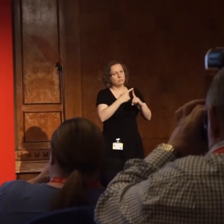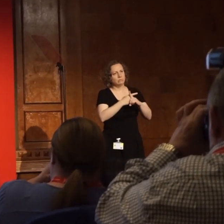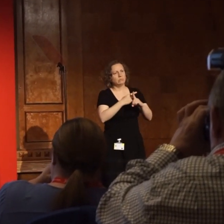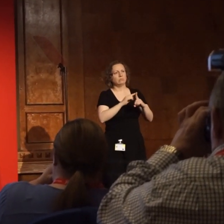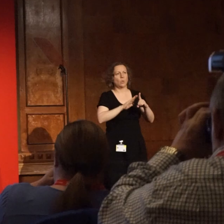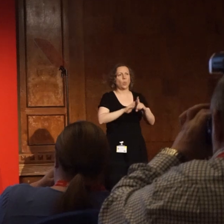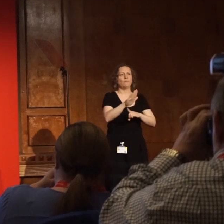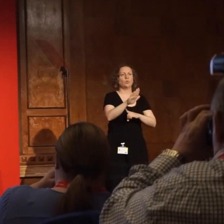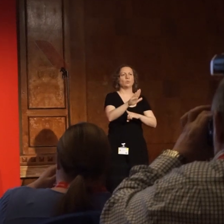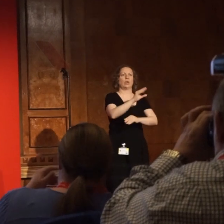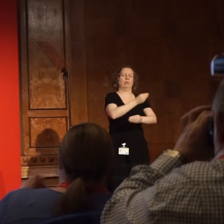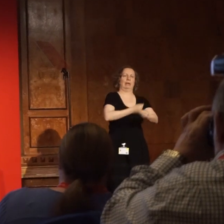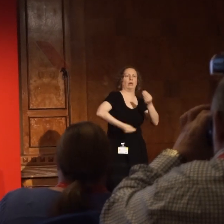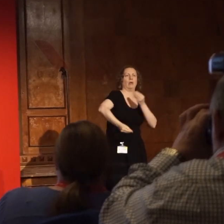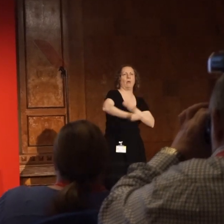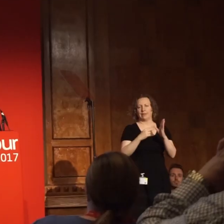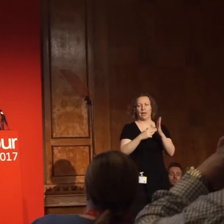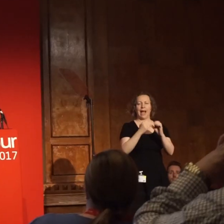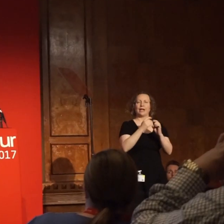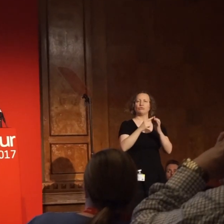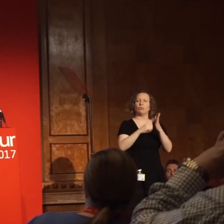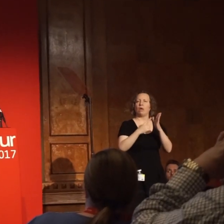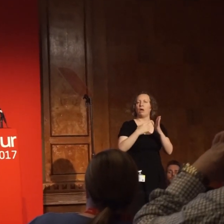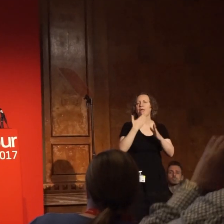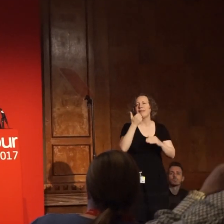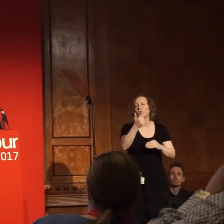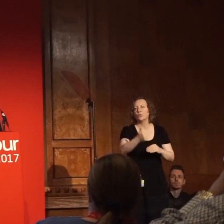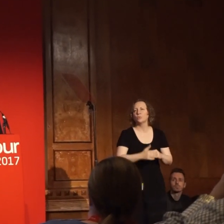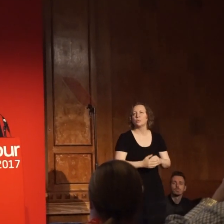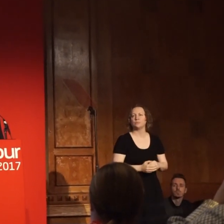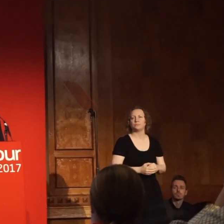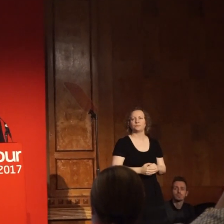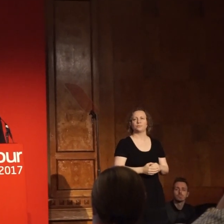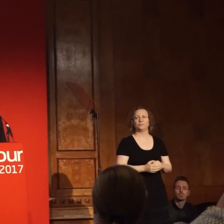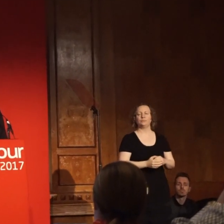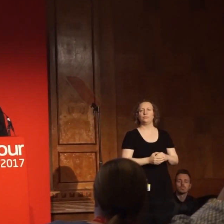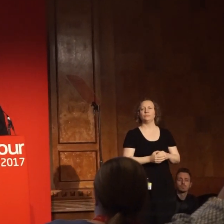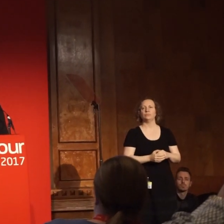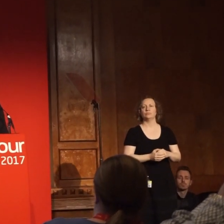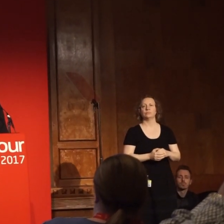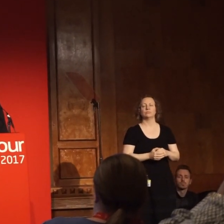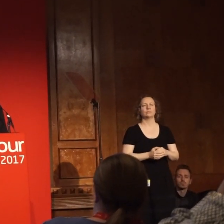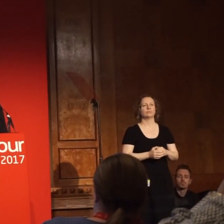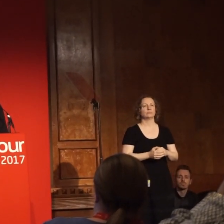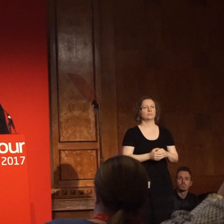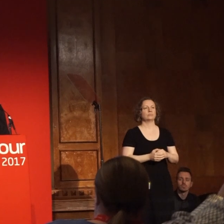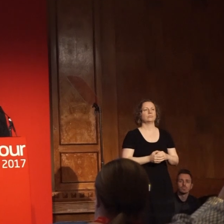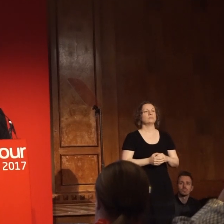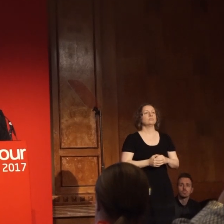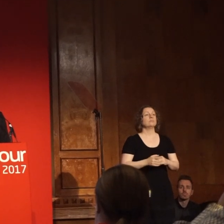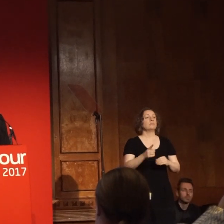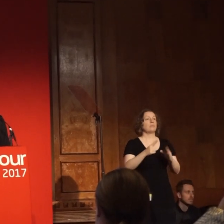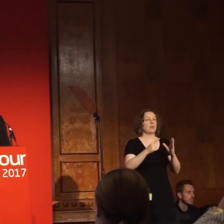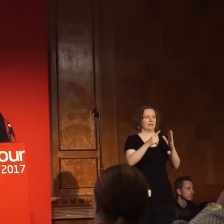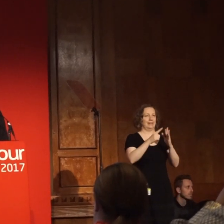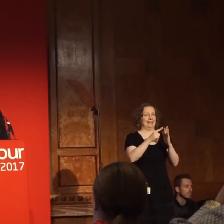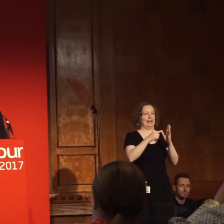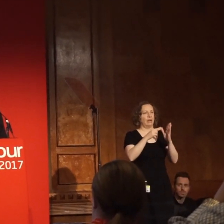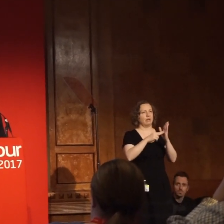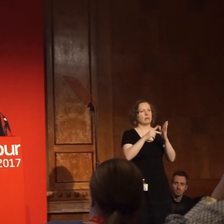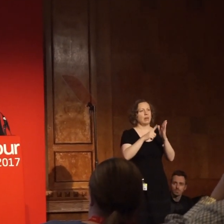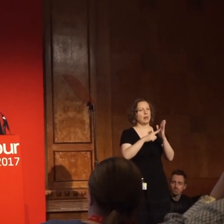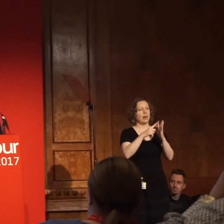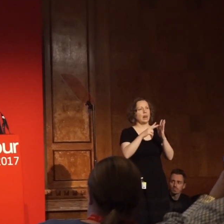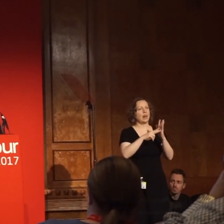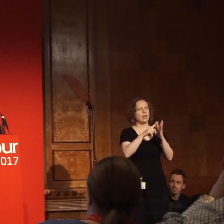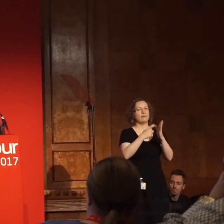of us. Becky, thank you so much. And to Andrew Gwynn, who did such incredible work with Ian Lavery in masterminding